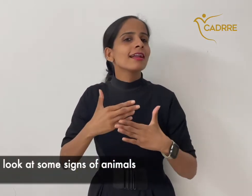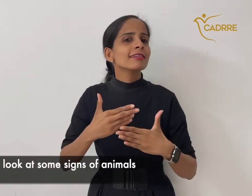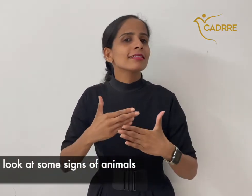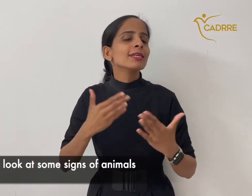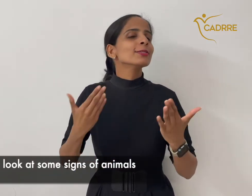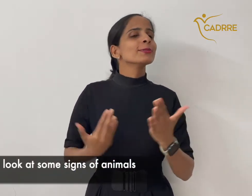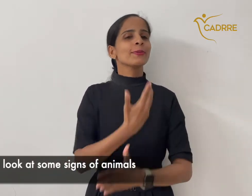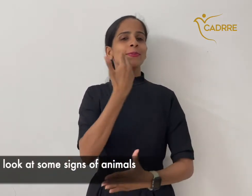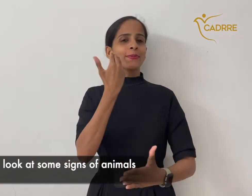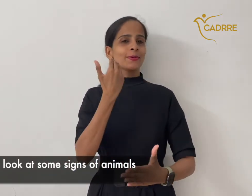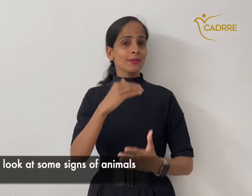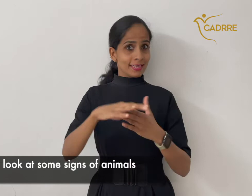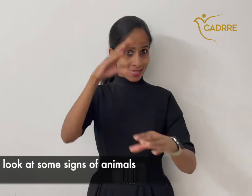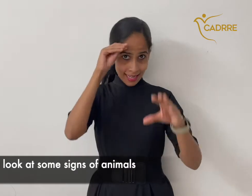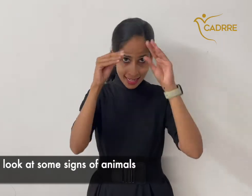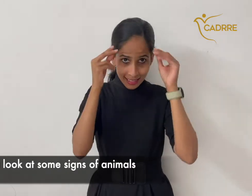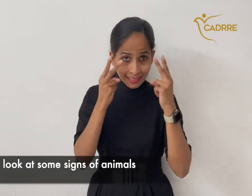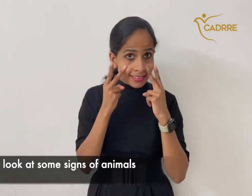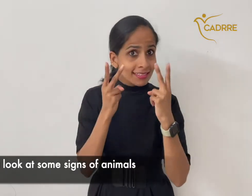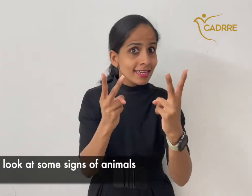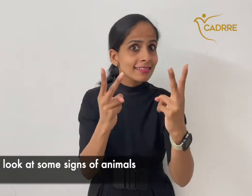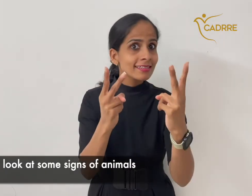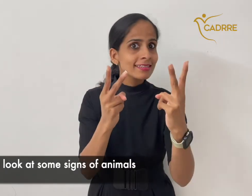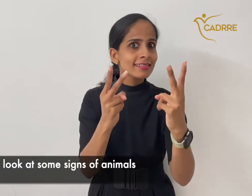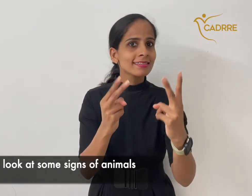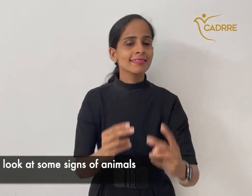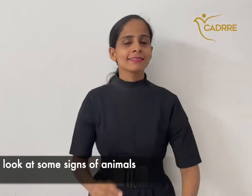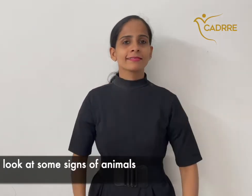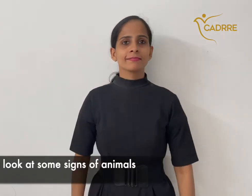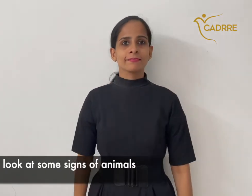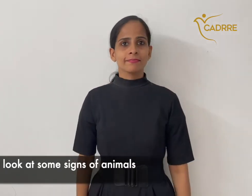Let us take a look at some signs for animals.